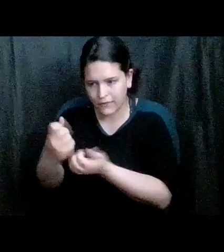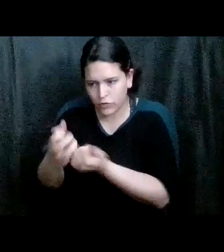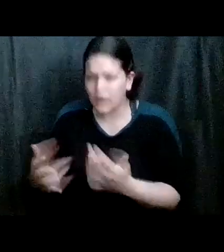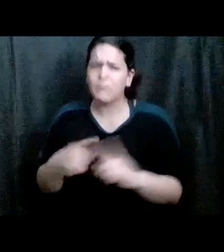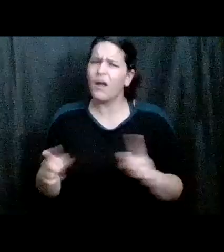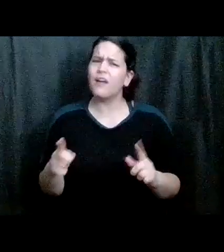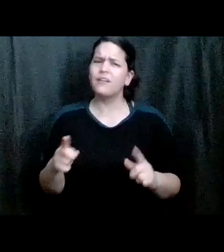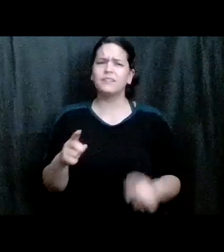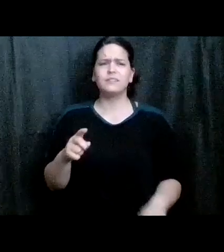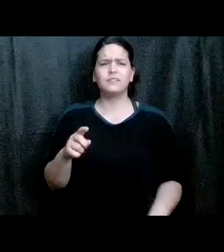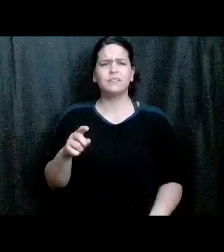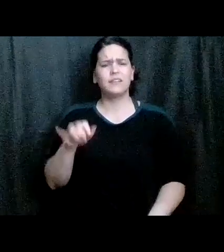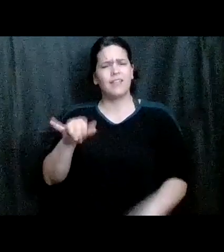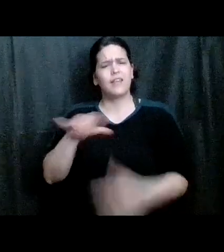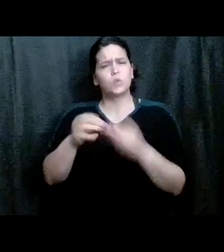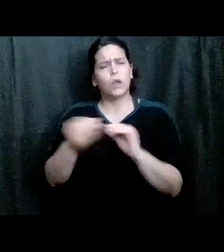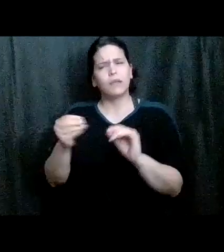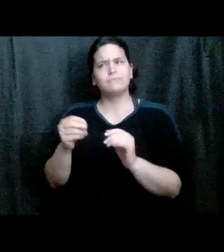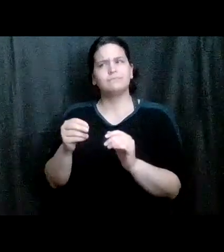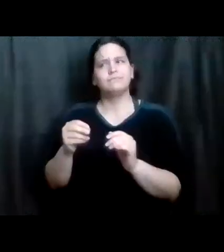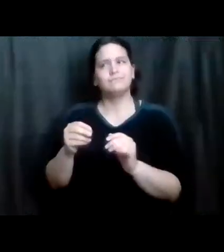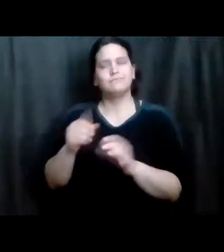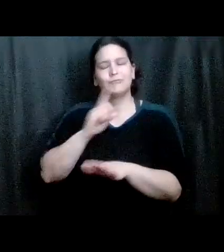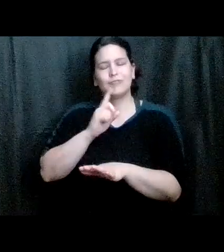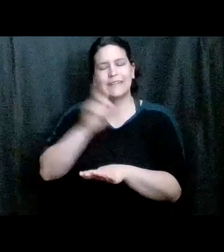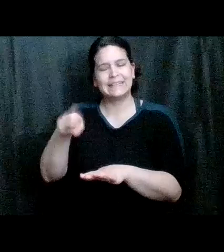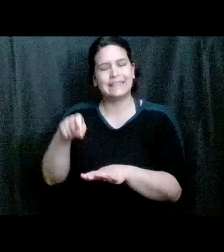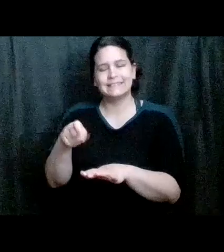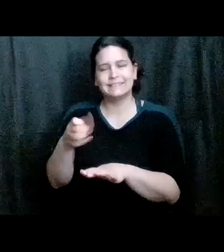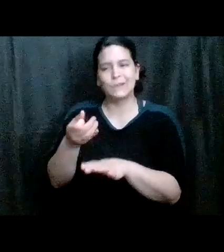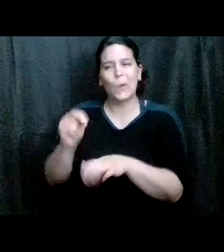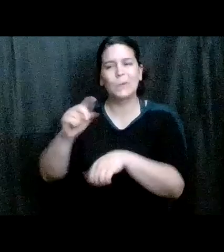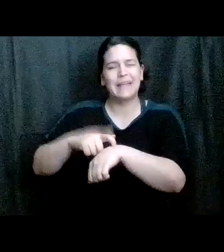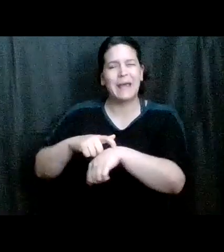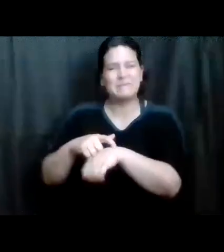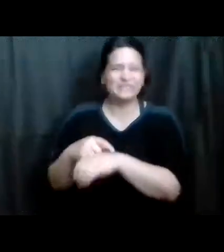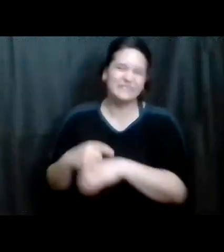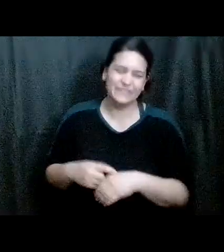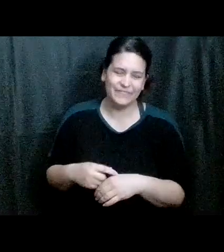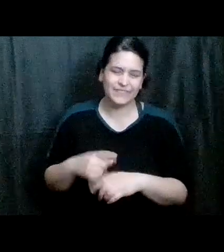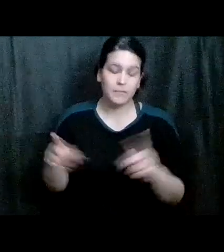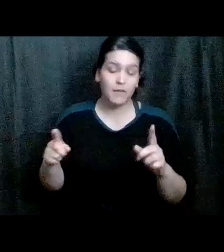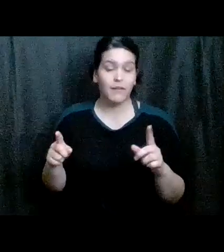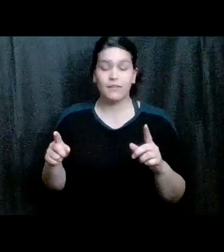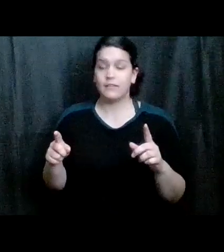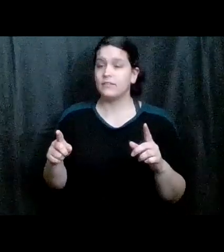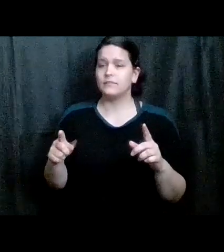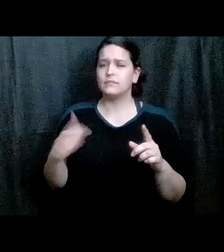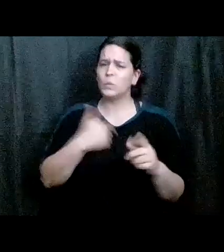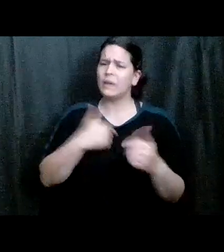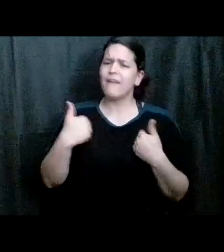I'm not going to speak too much about it, other than that we have a responsibility